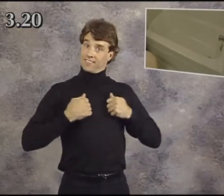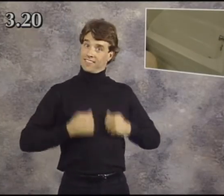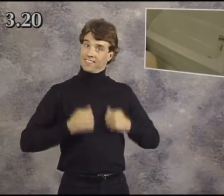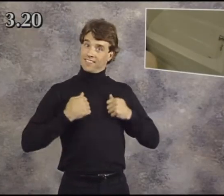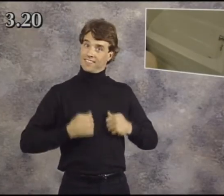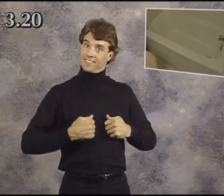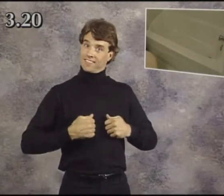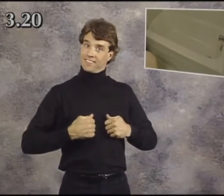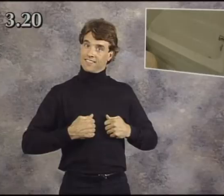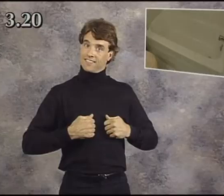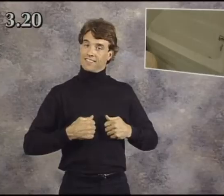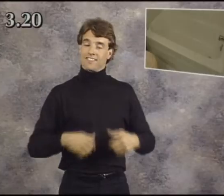Bath.